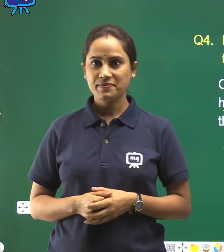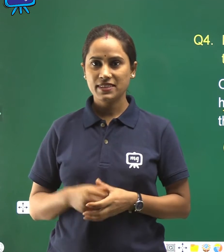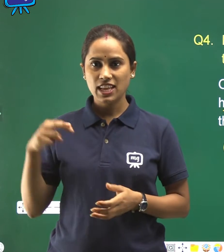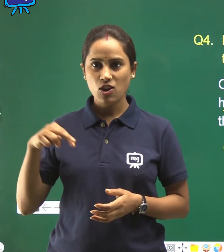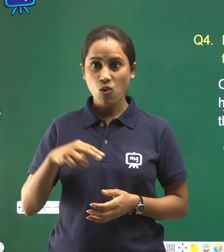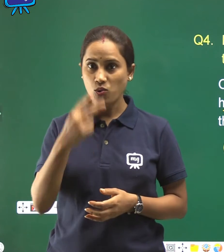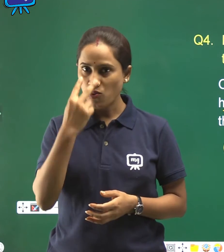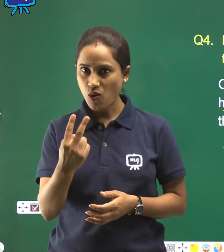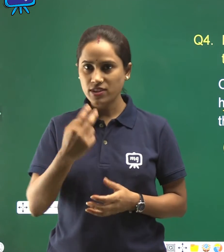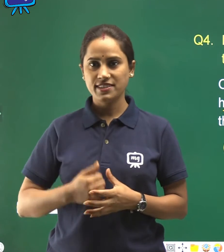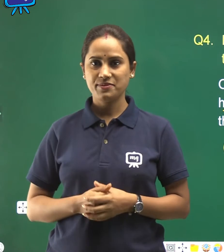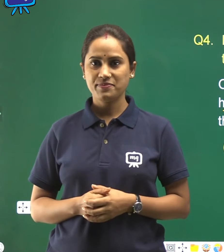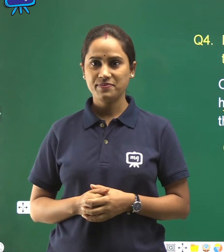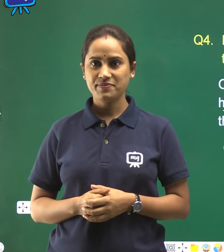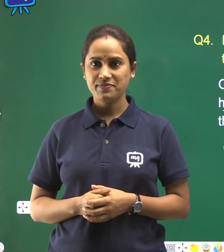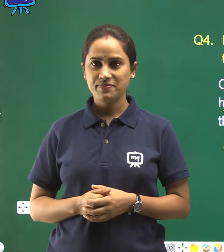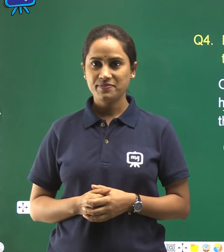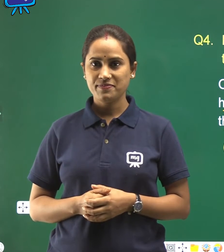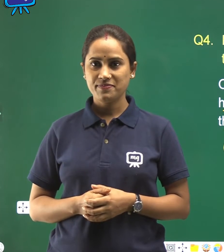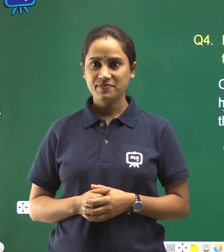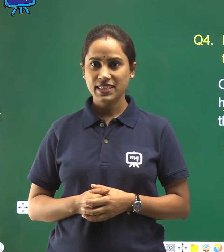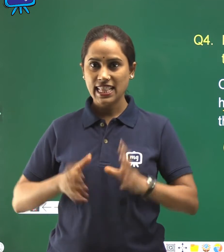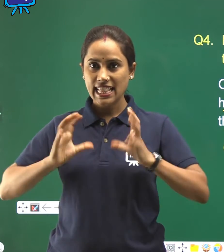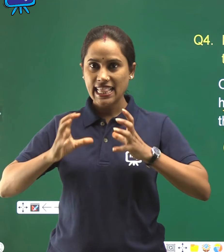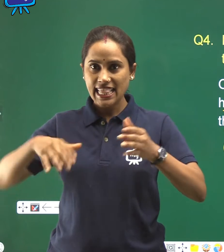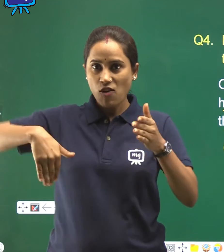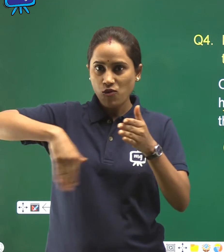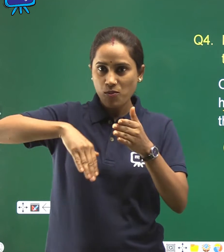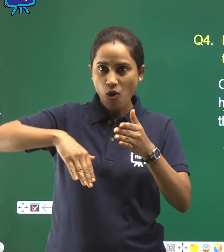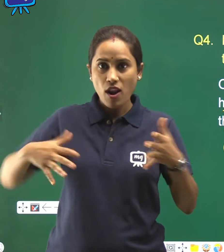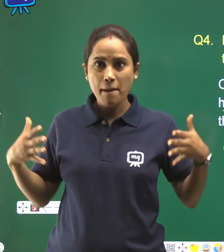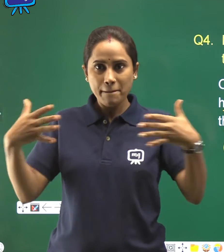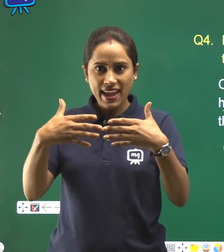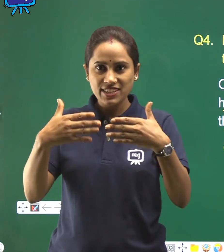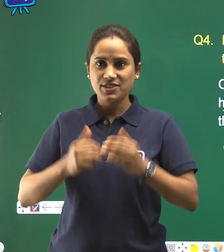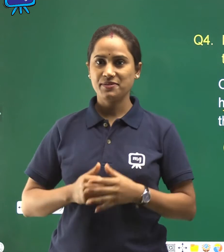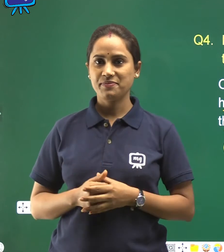go to watch the football match.